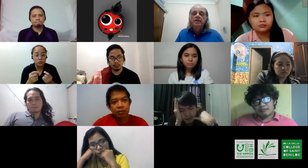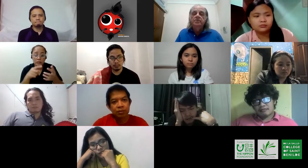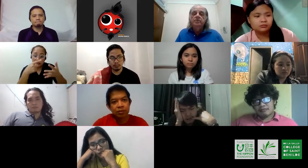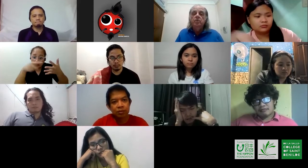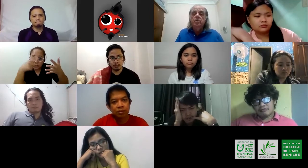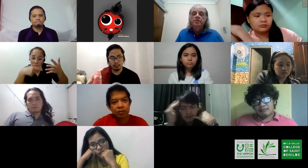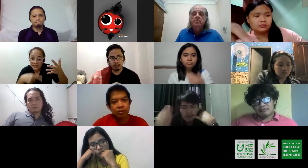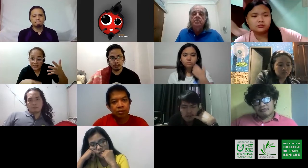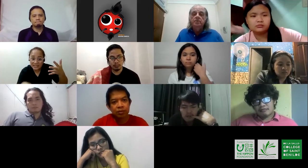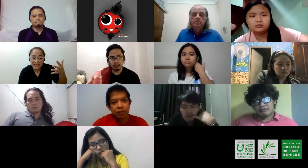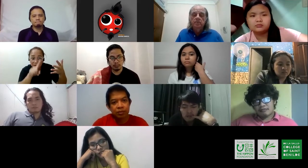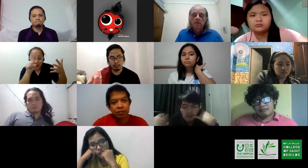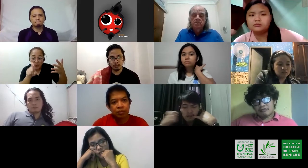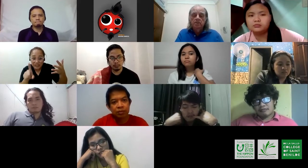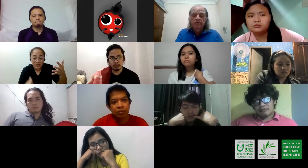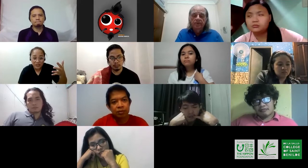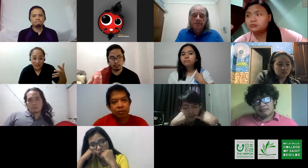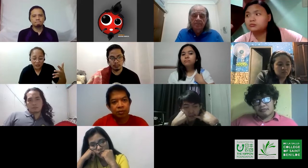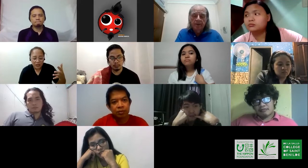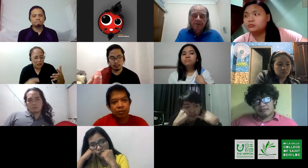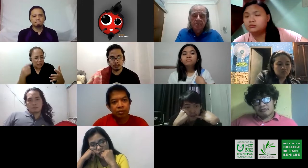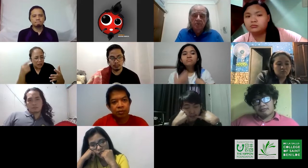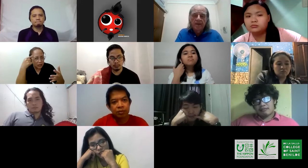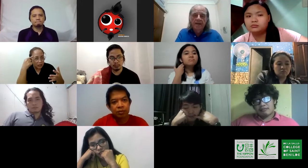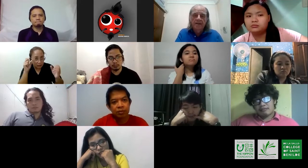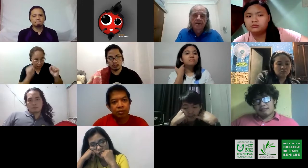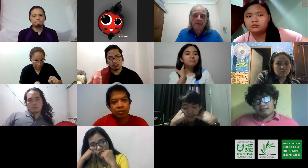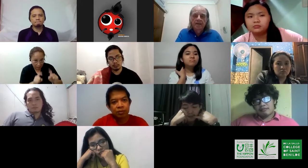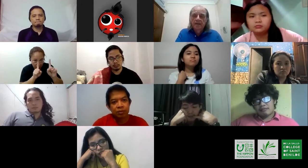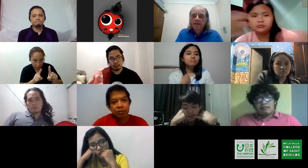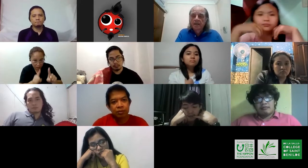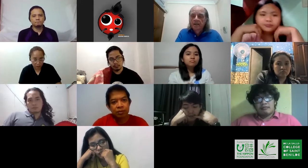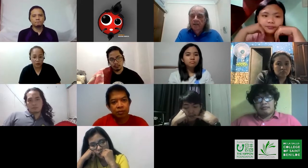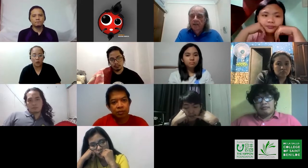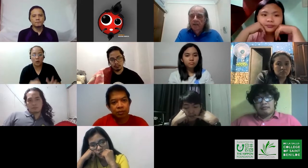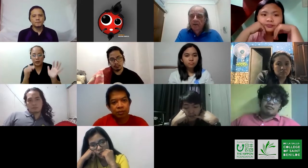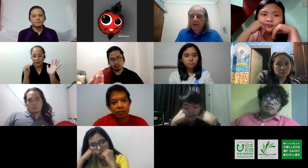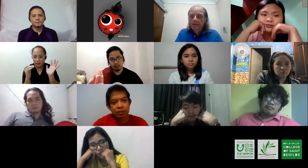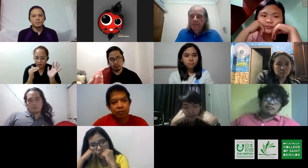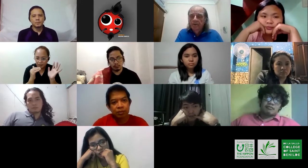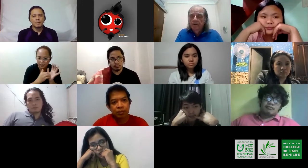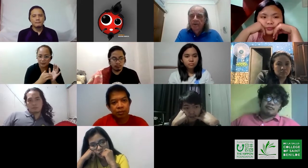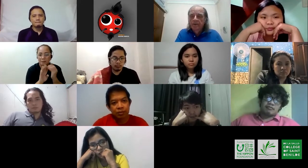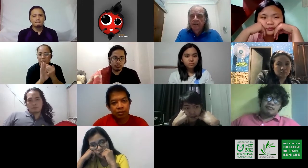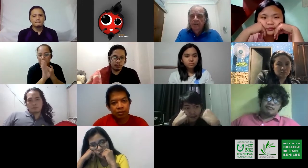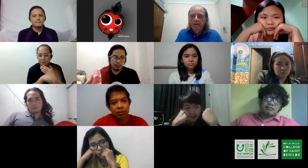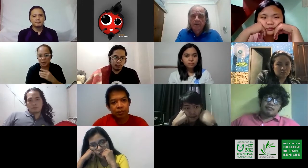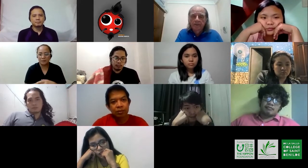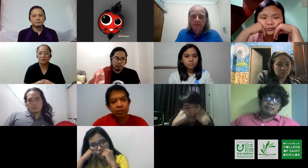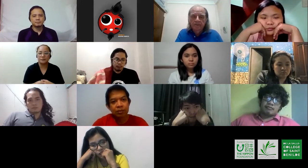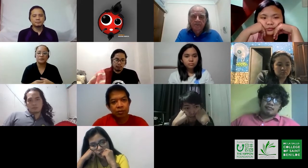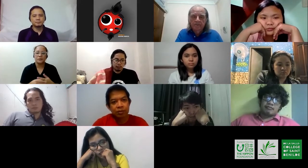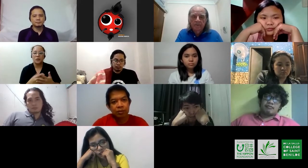the questions. So for example, let's go back. All right, so here are the communities,